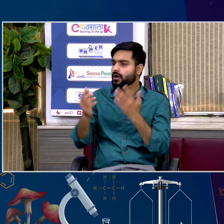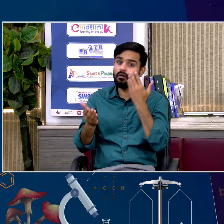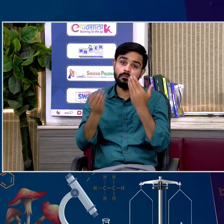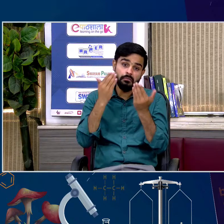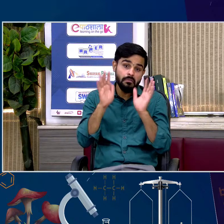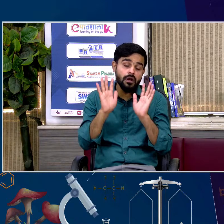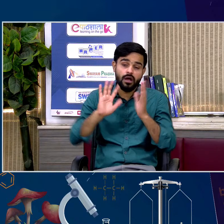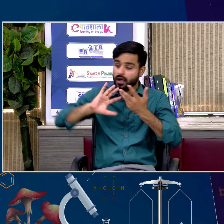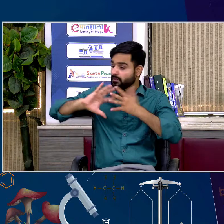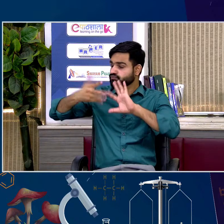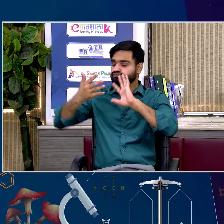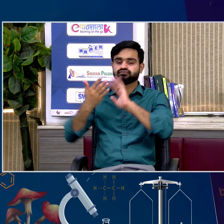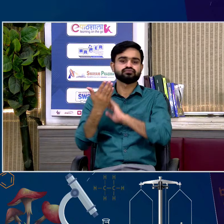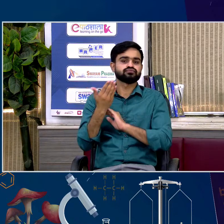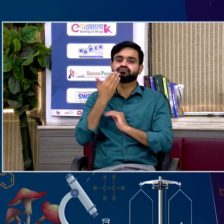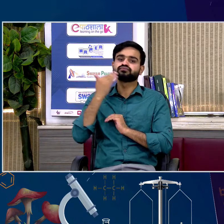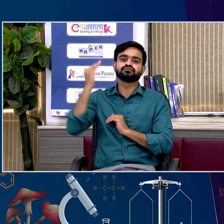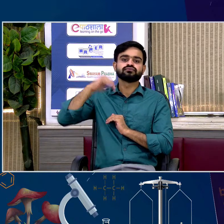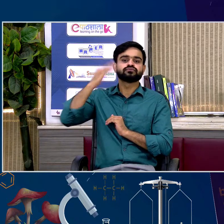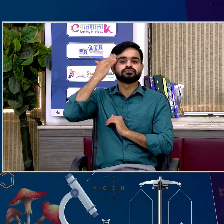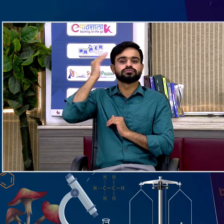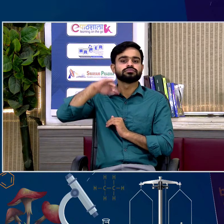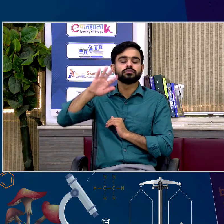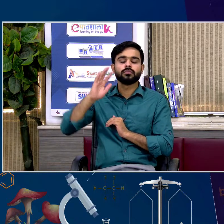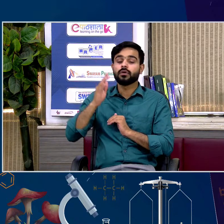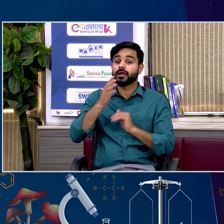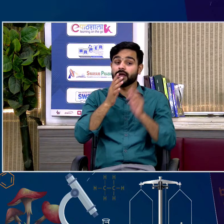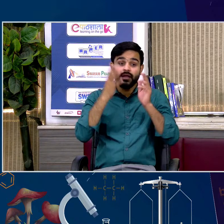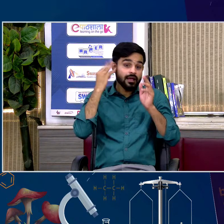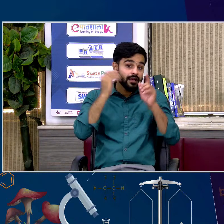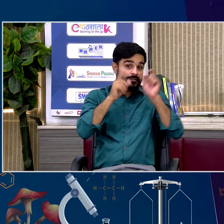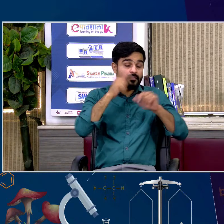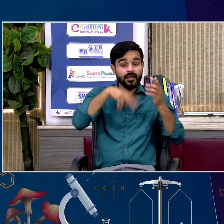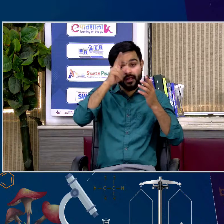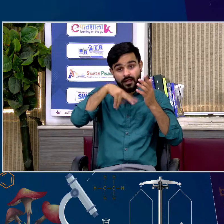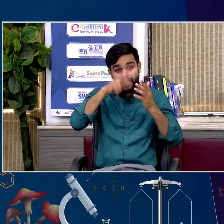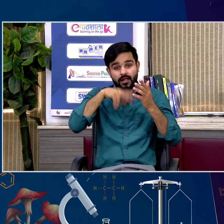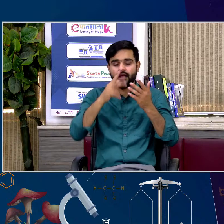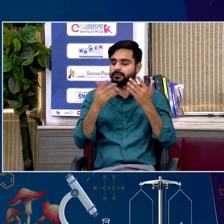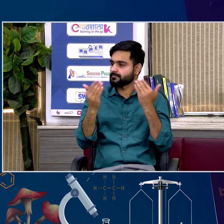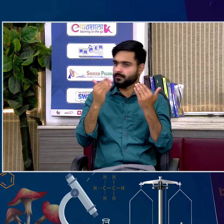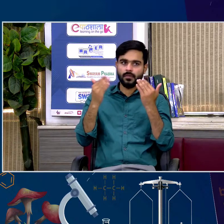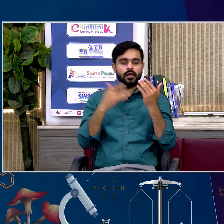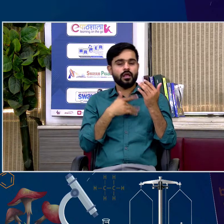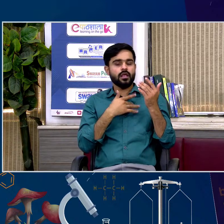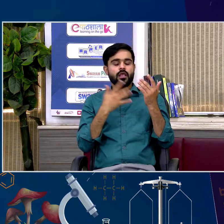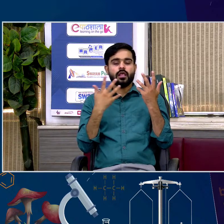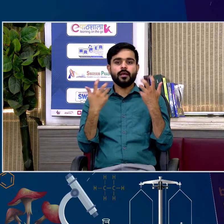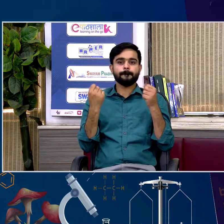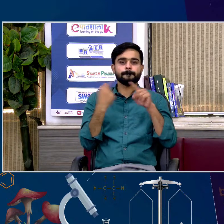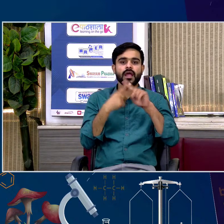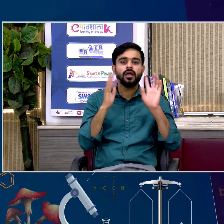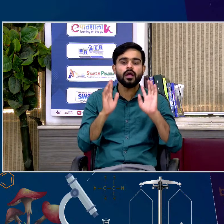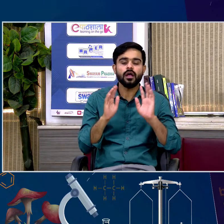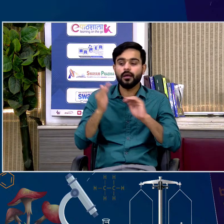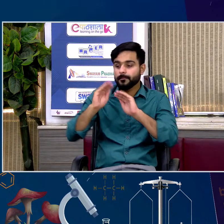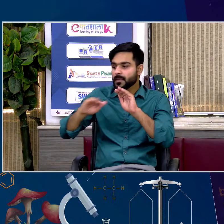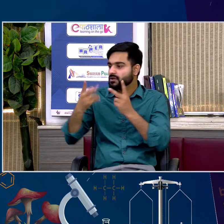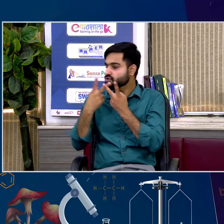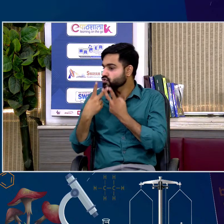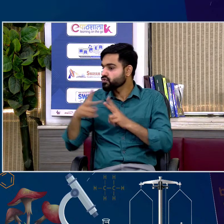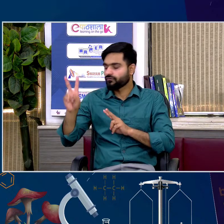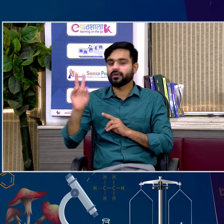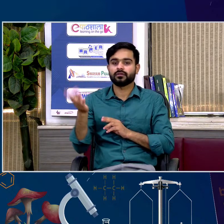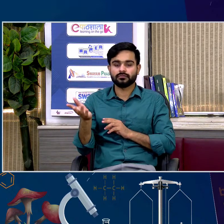come automatically to a child. For a non-autistic child, if you're reading, he's able to comprehend. For an autistic child, there may be two different